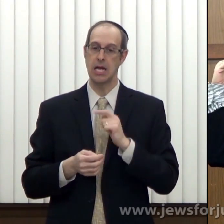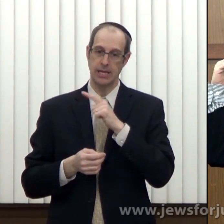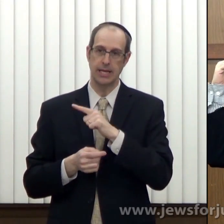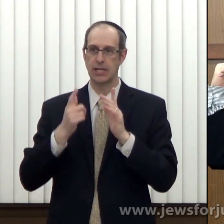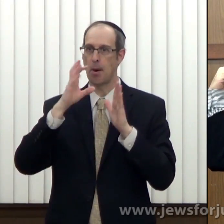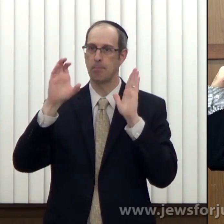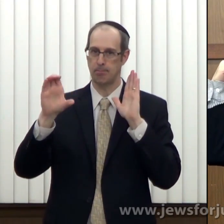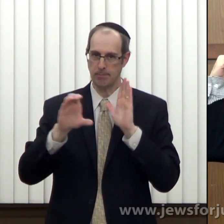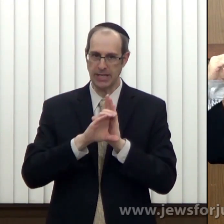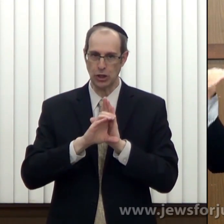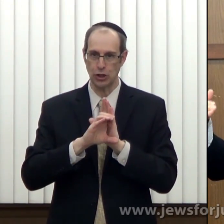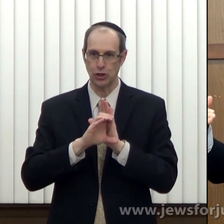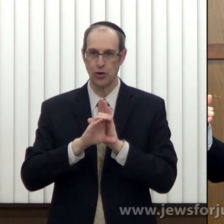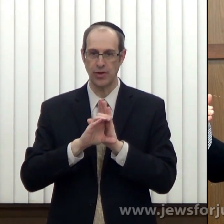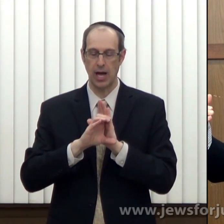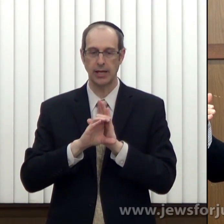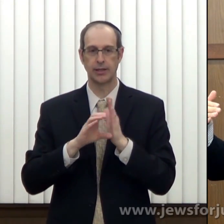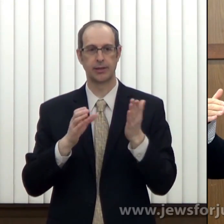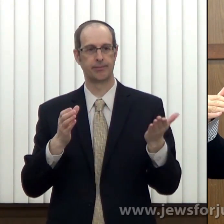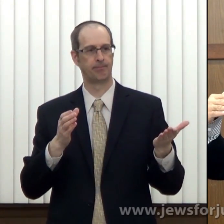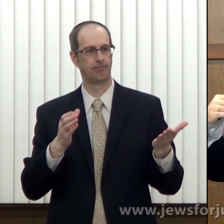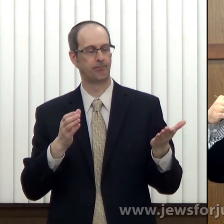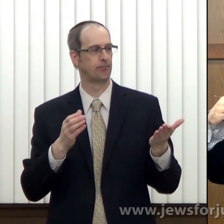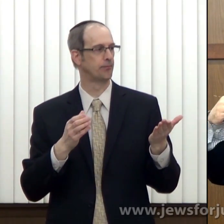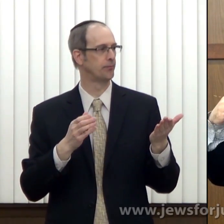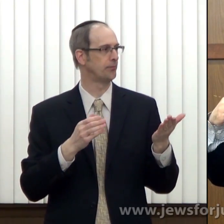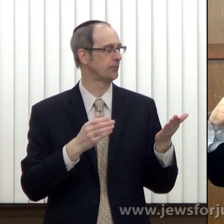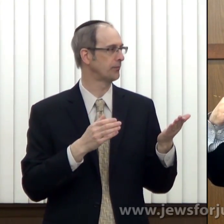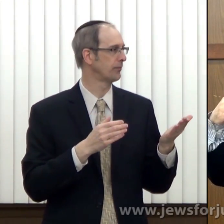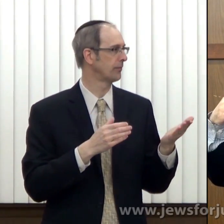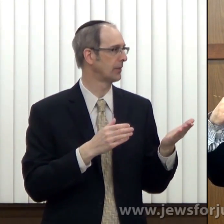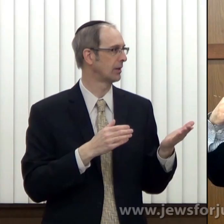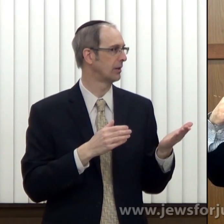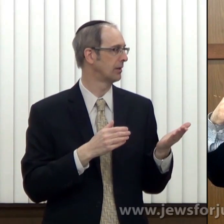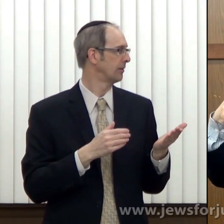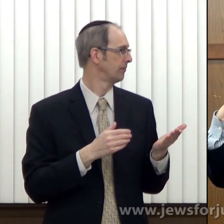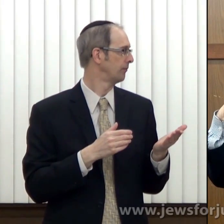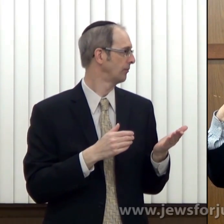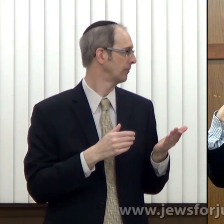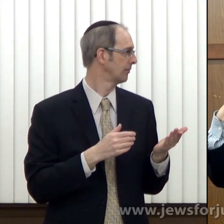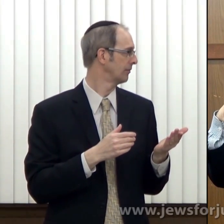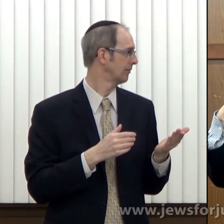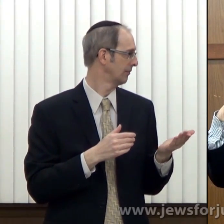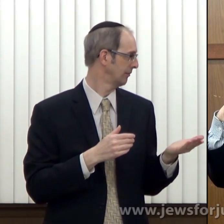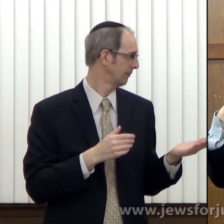that is corroborated, meaning it